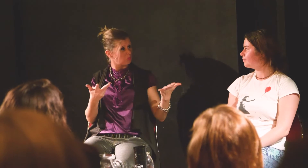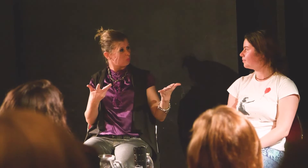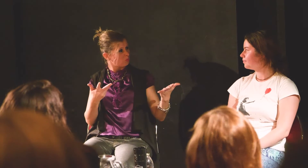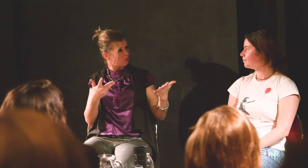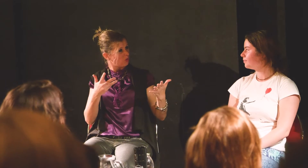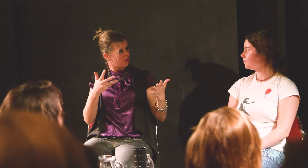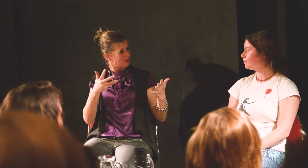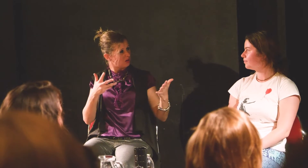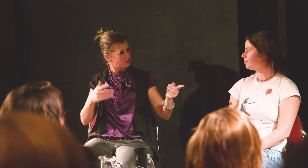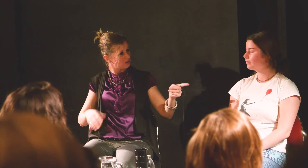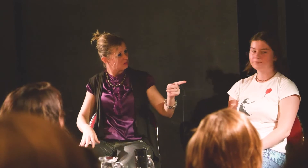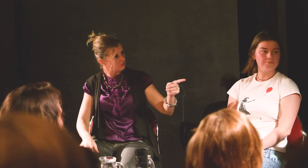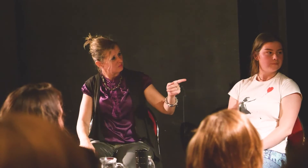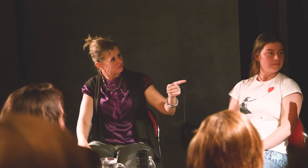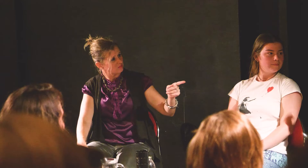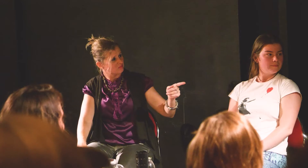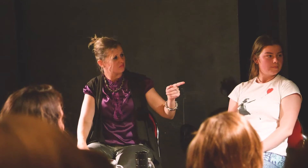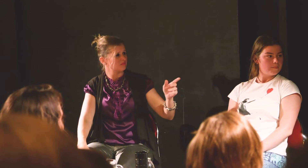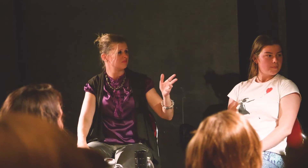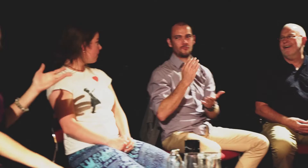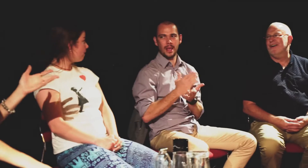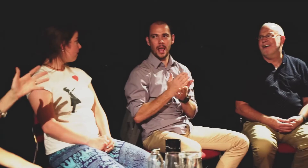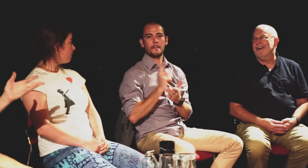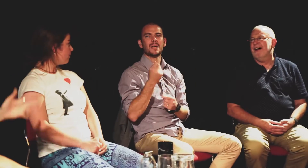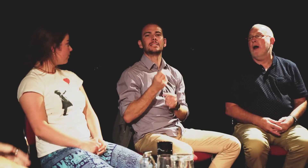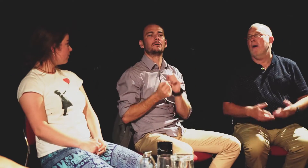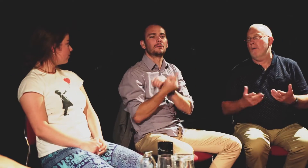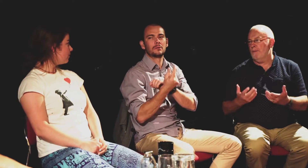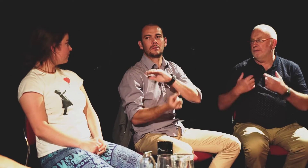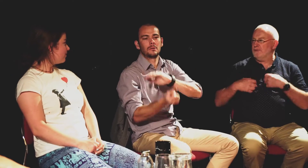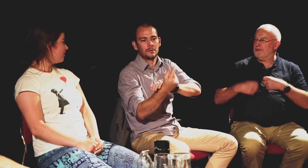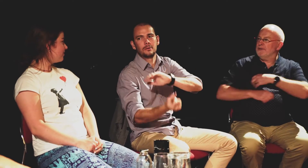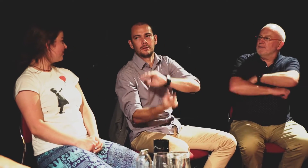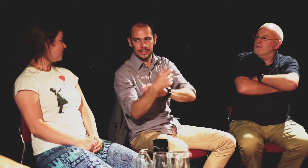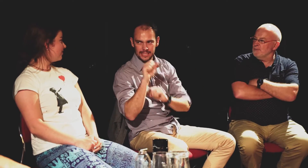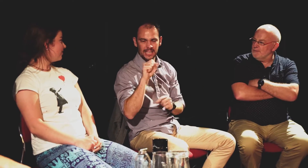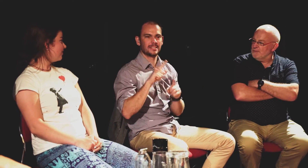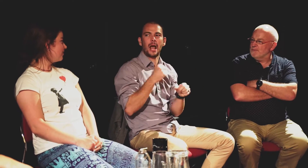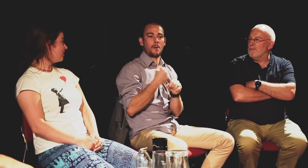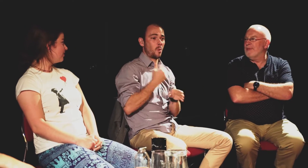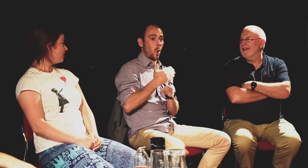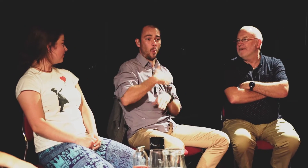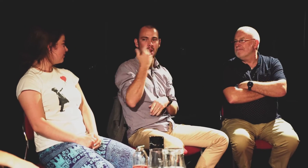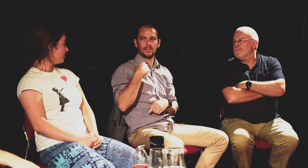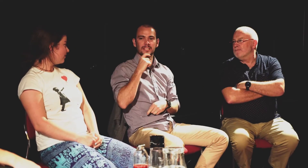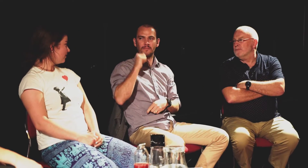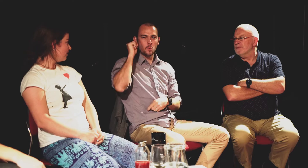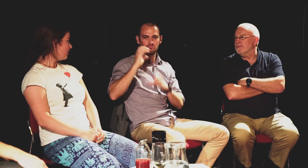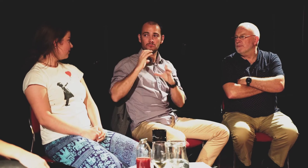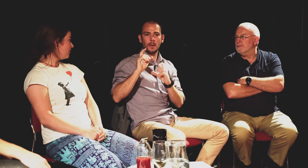So tell us, what are some barriers you experience? You say every day. No, but it does happen now and again.